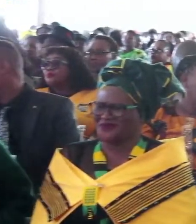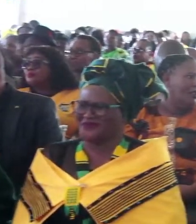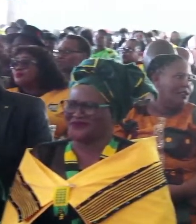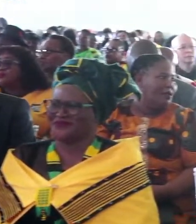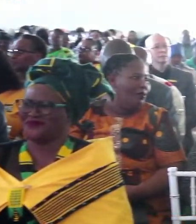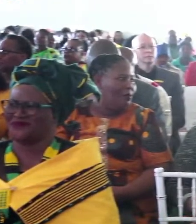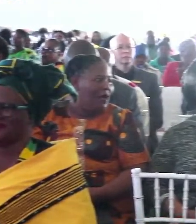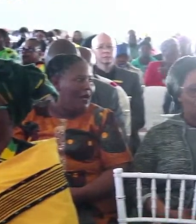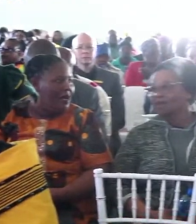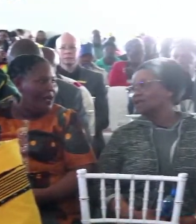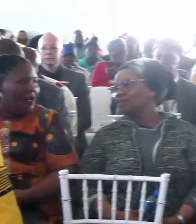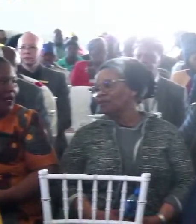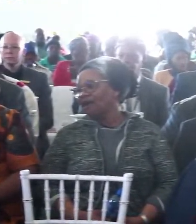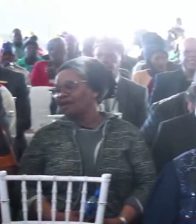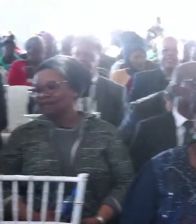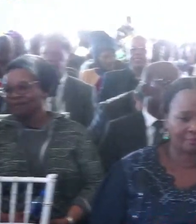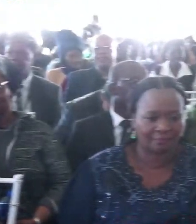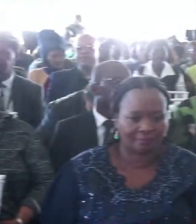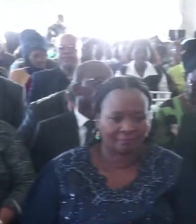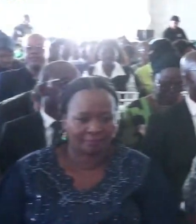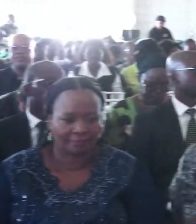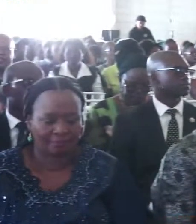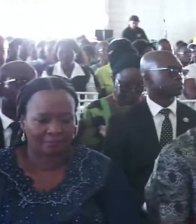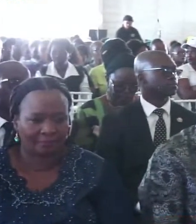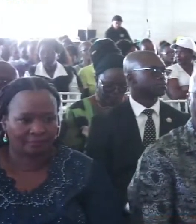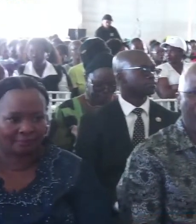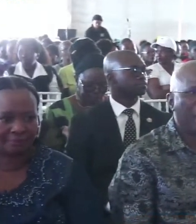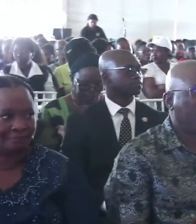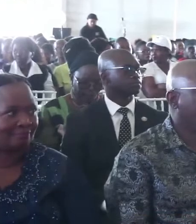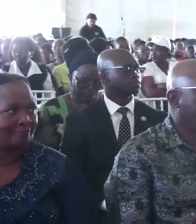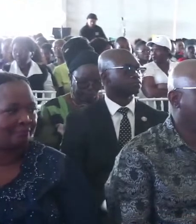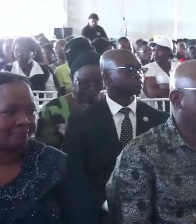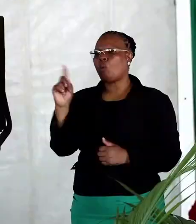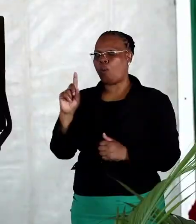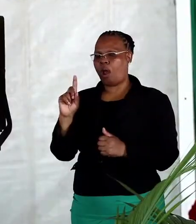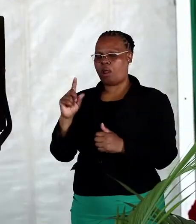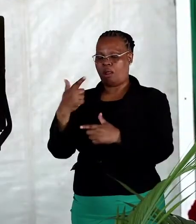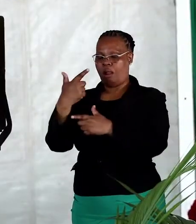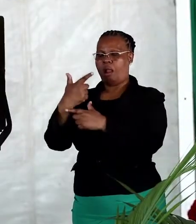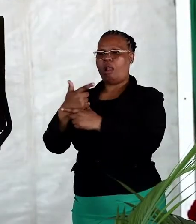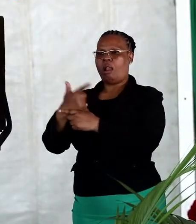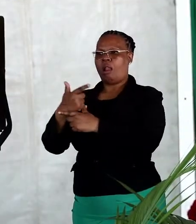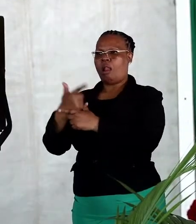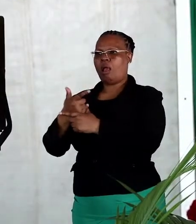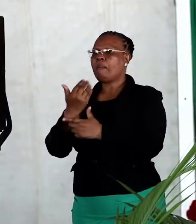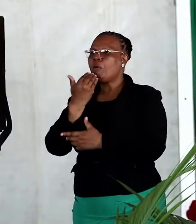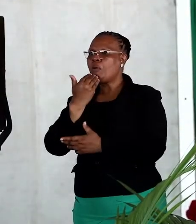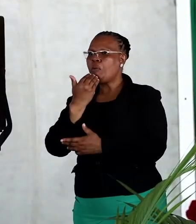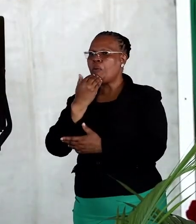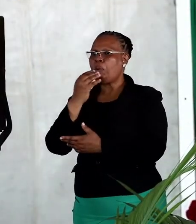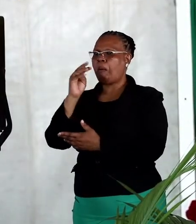Also samkele u-Deputy Minister of Labor u-Comrade Maloyi.